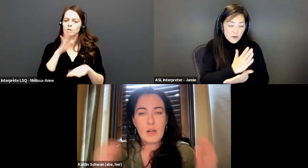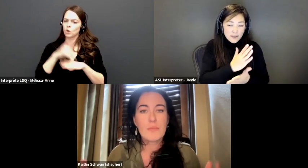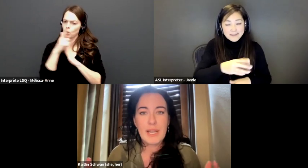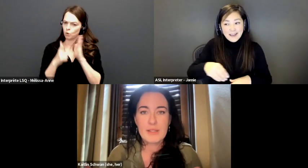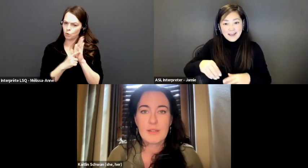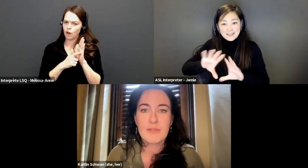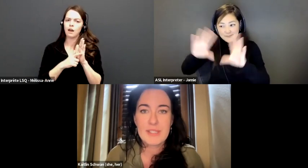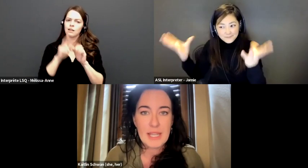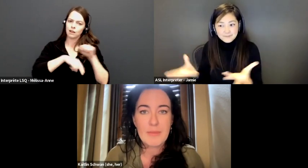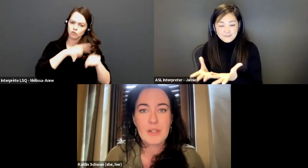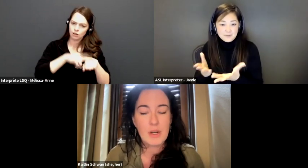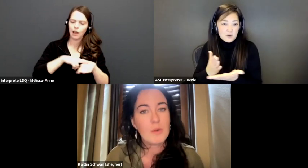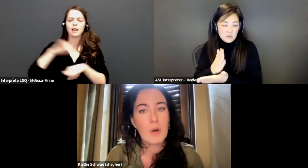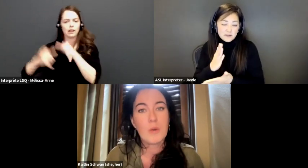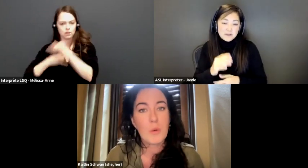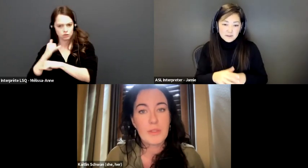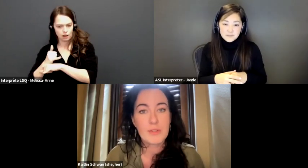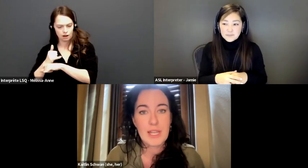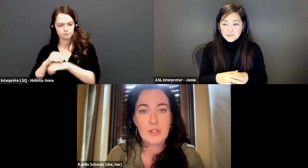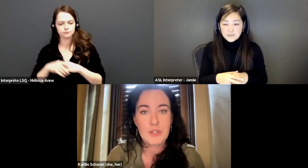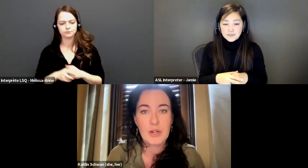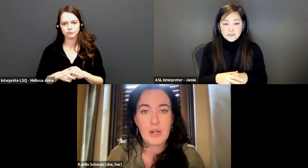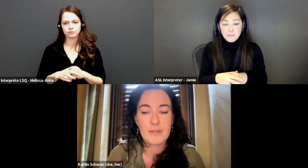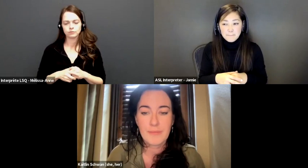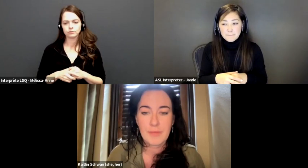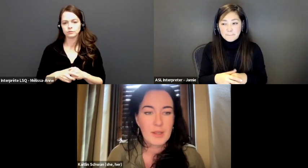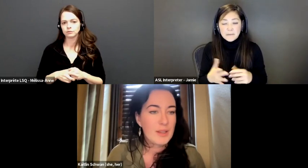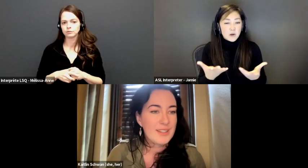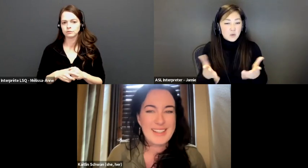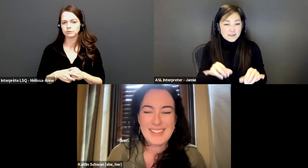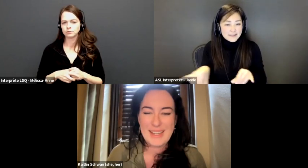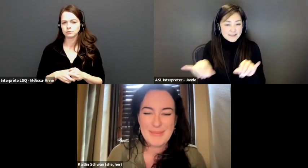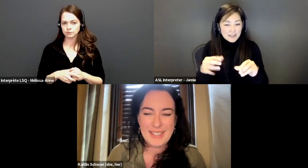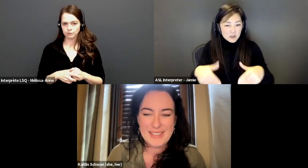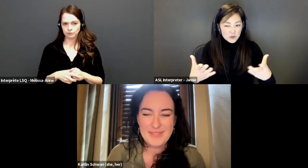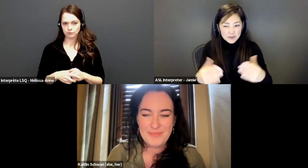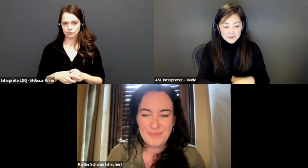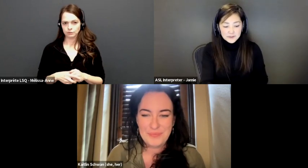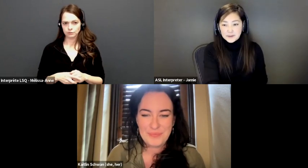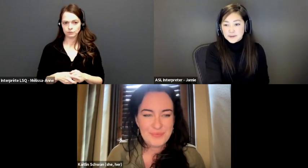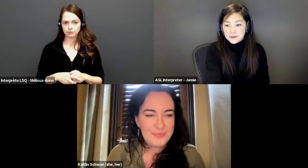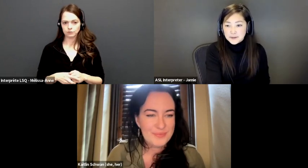a comprehensive statement on what those standards are. Next slide, please.